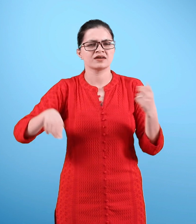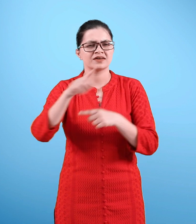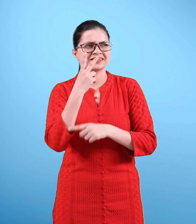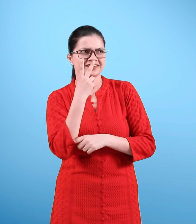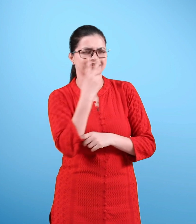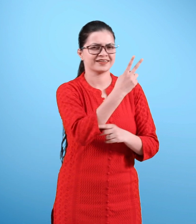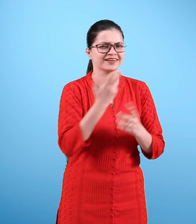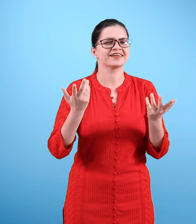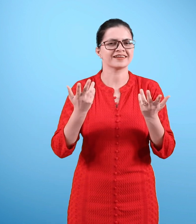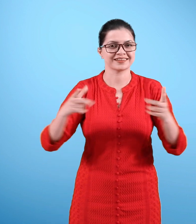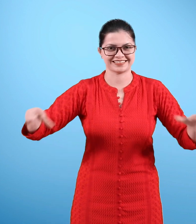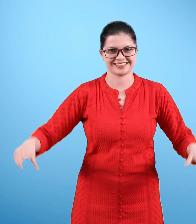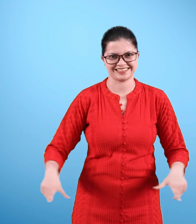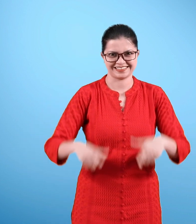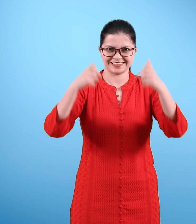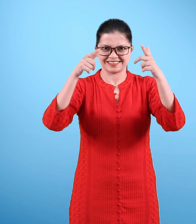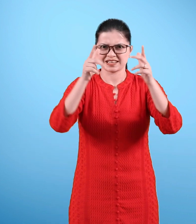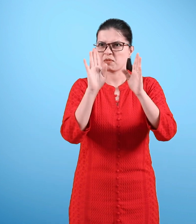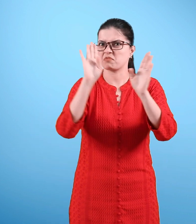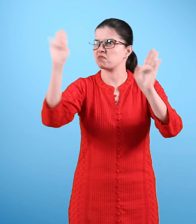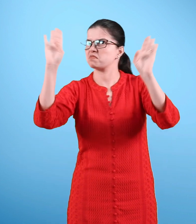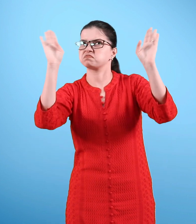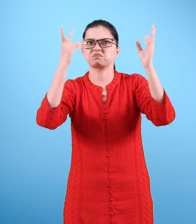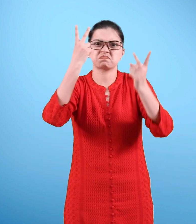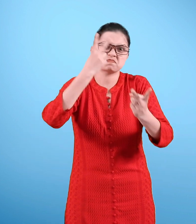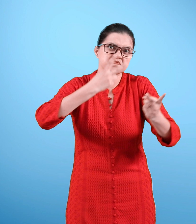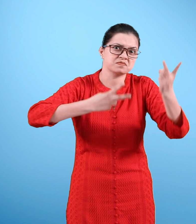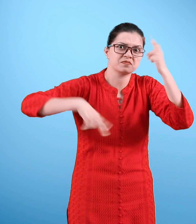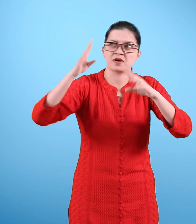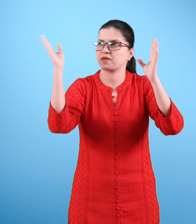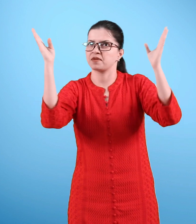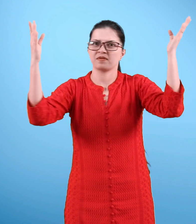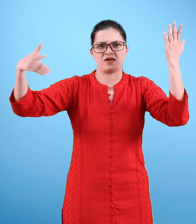leaves, we notice small patches of sunlight under it.